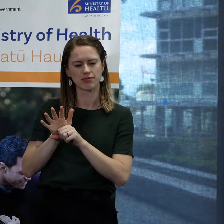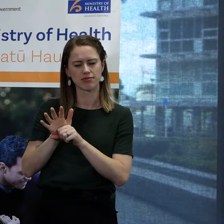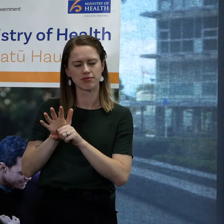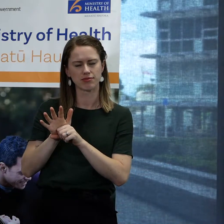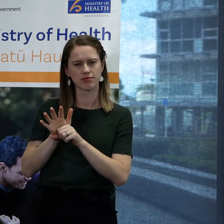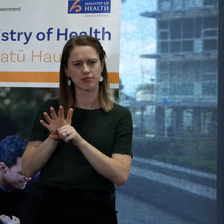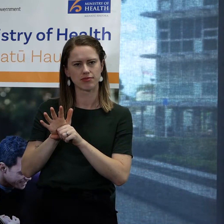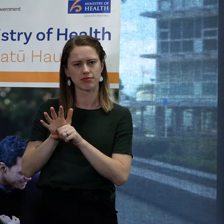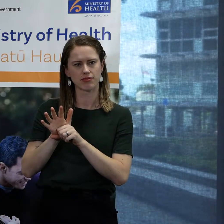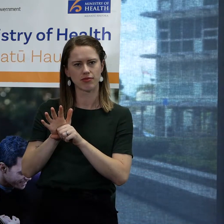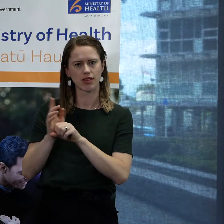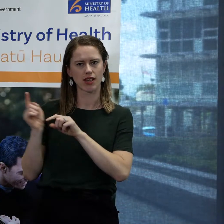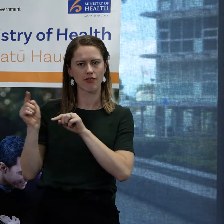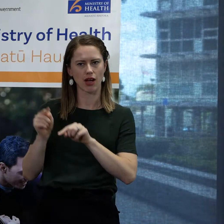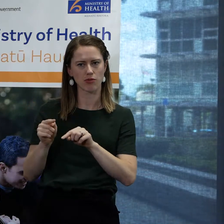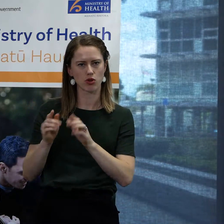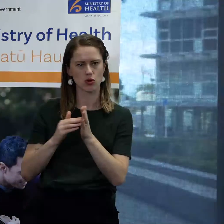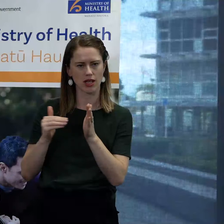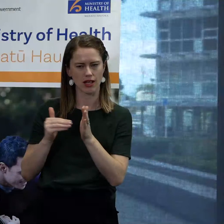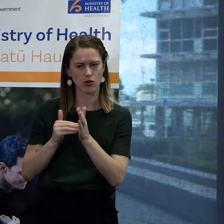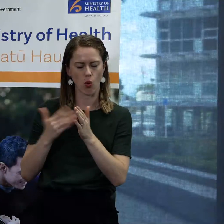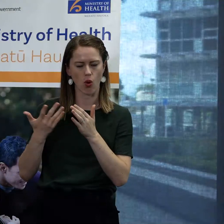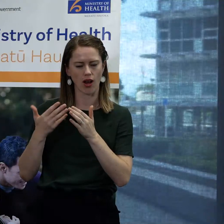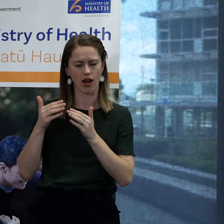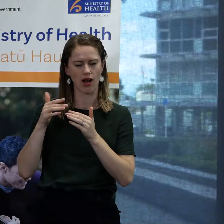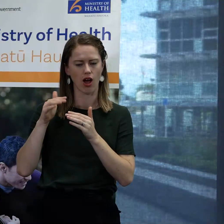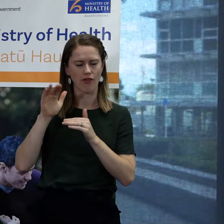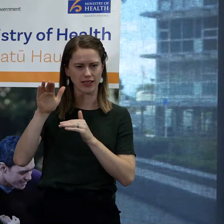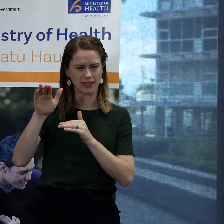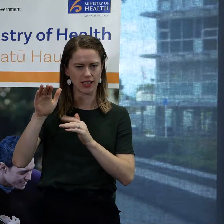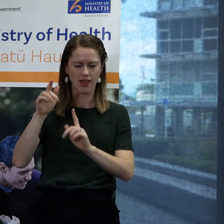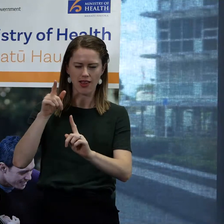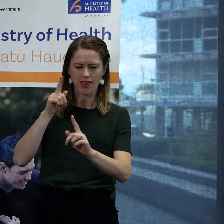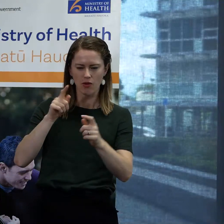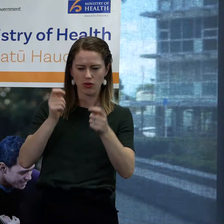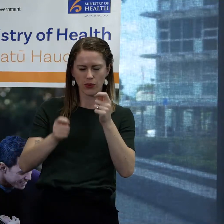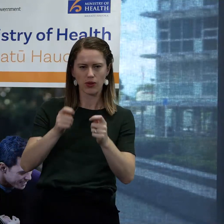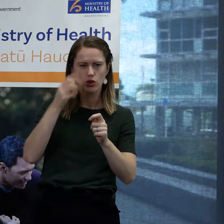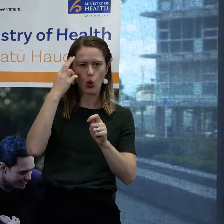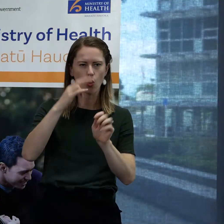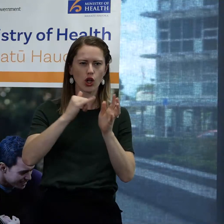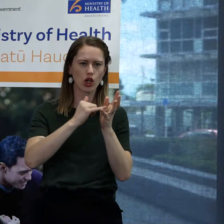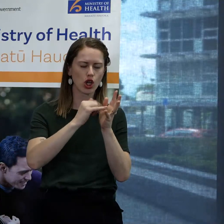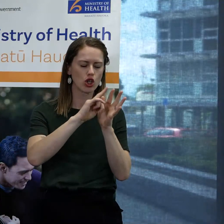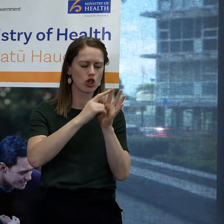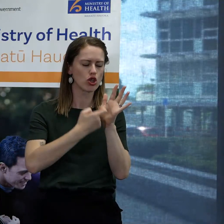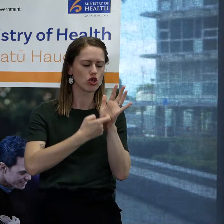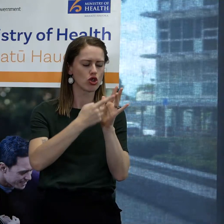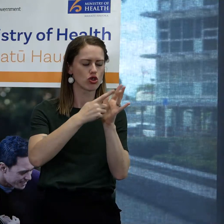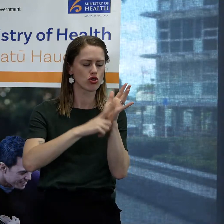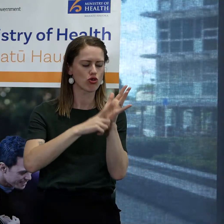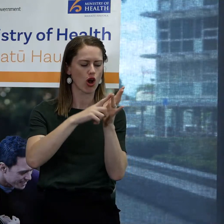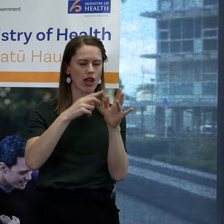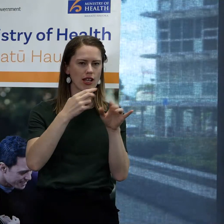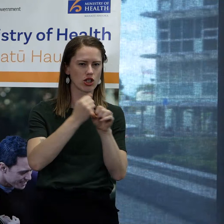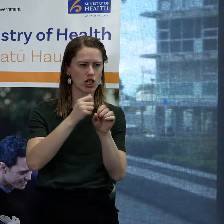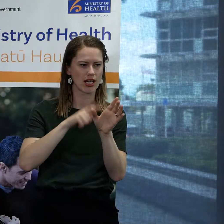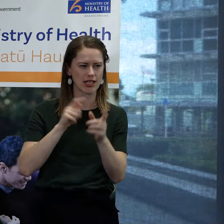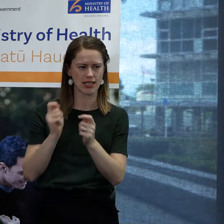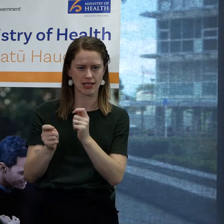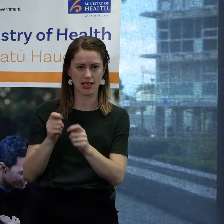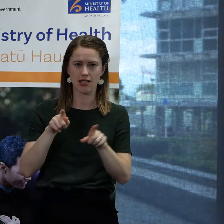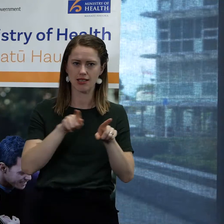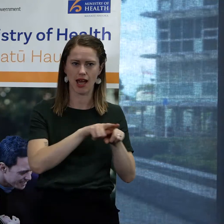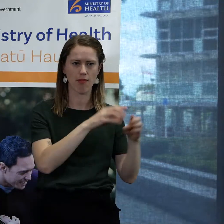past, whether here in New Zealand earlier in the year or offshore. So then we will do serology, and that's part of also what is happening with the testing in